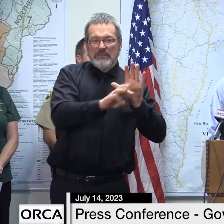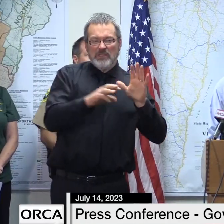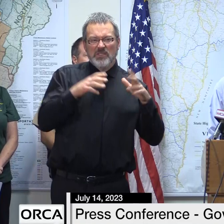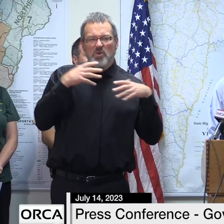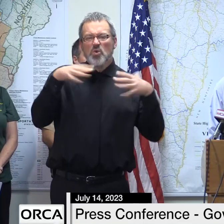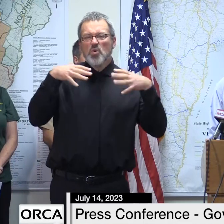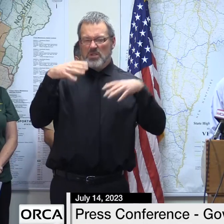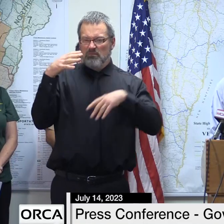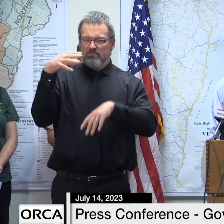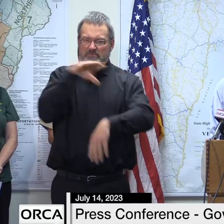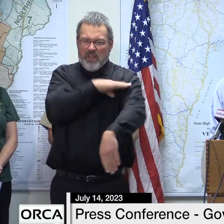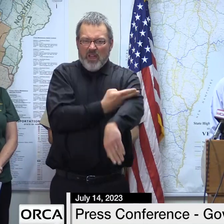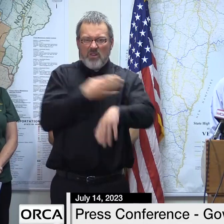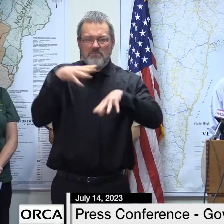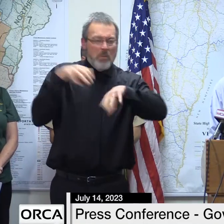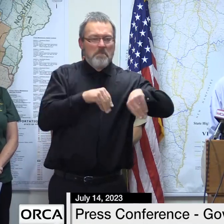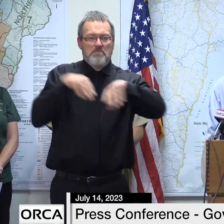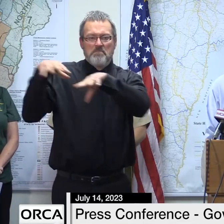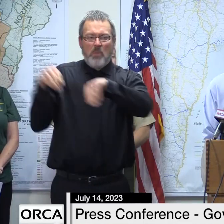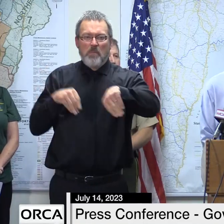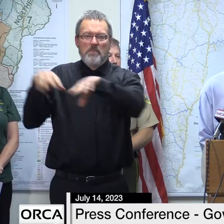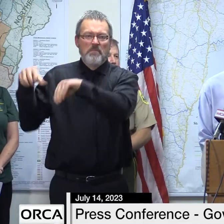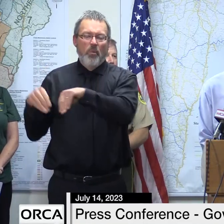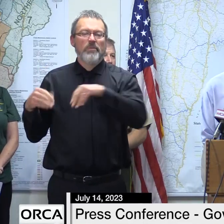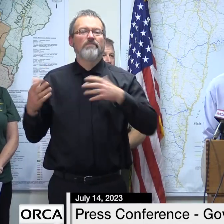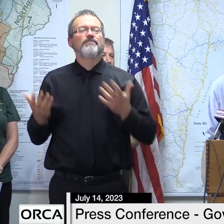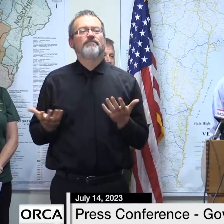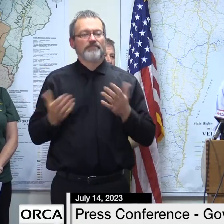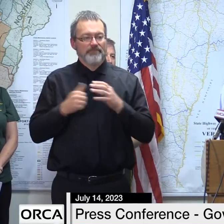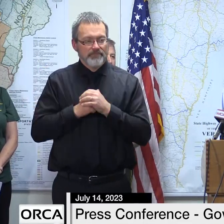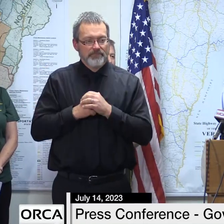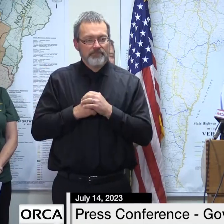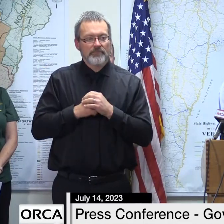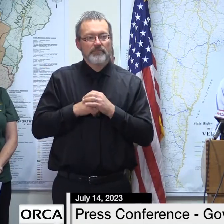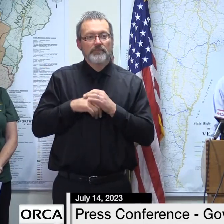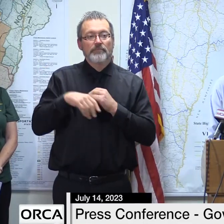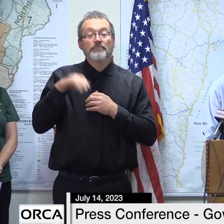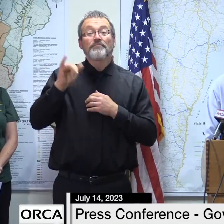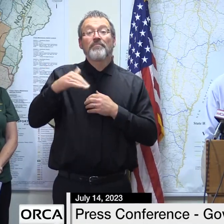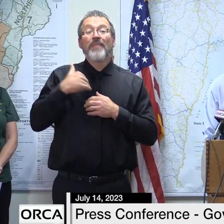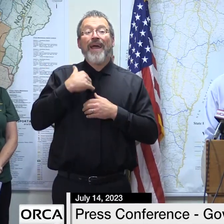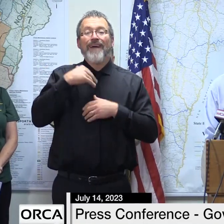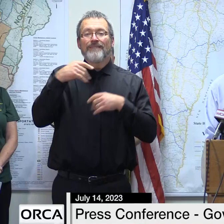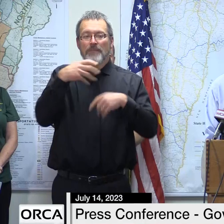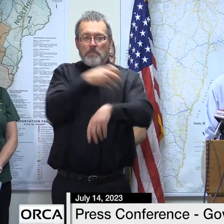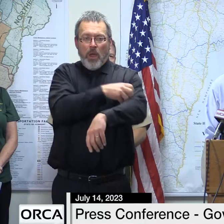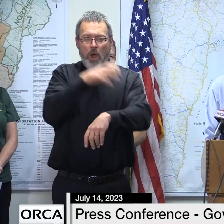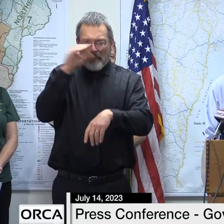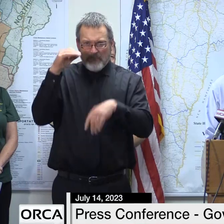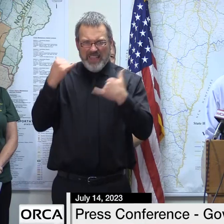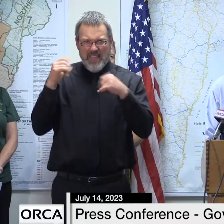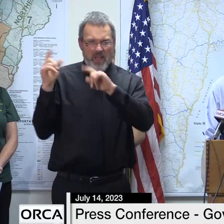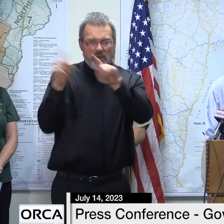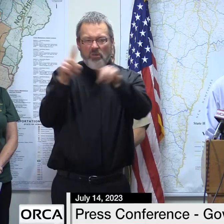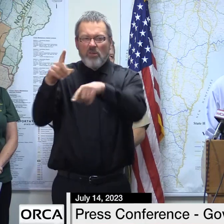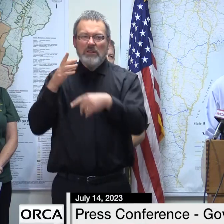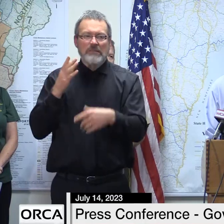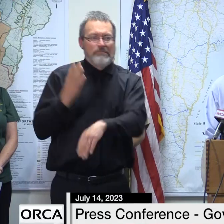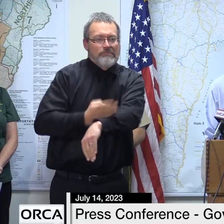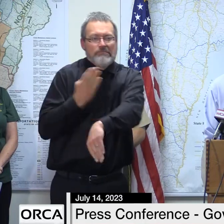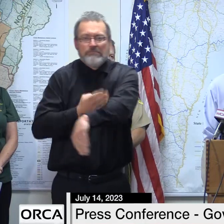to earlier this week. The utility crews are working hard and have made a lot of progress since last